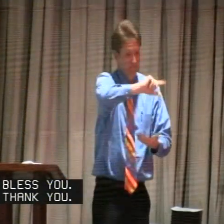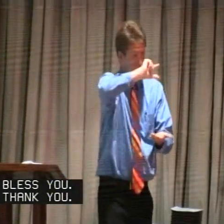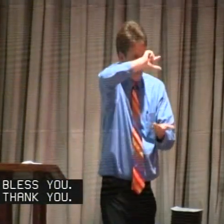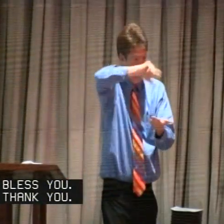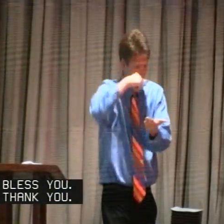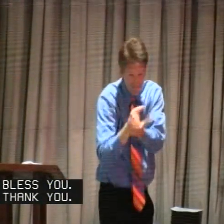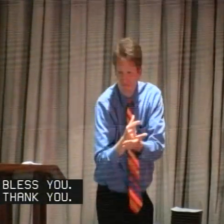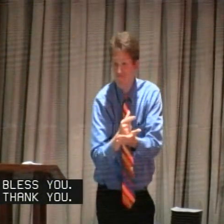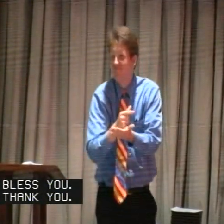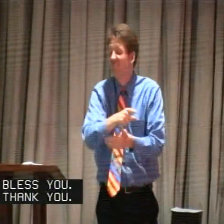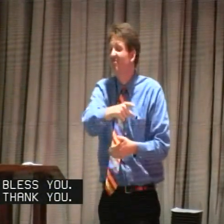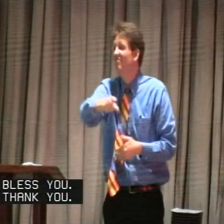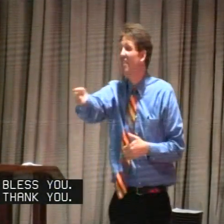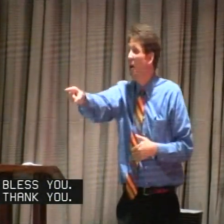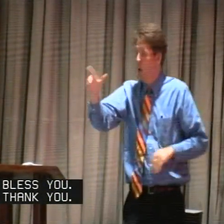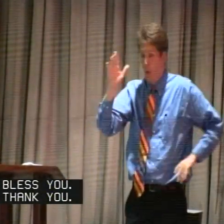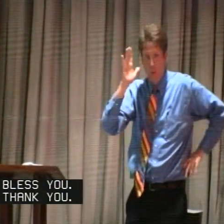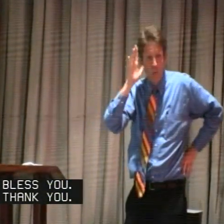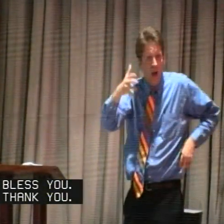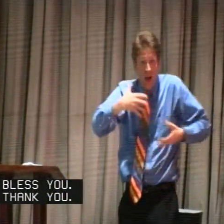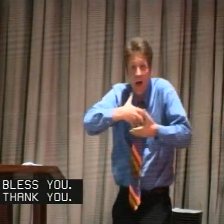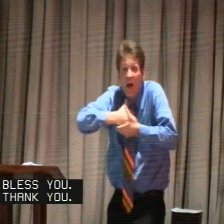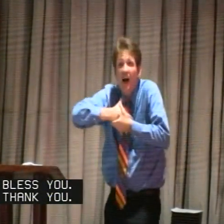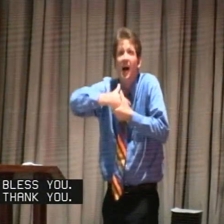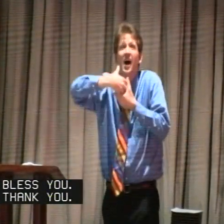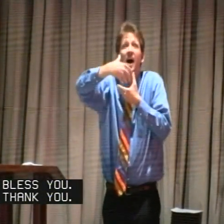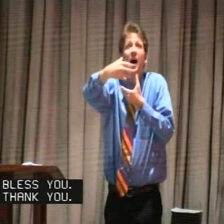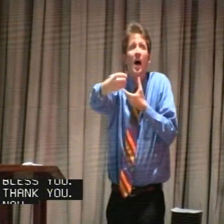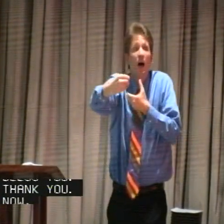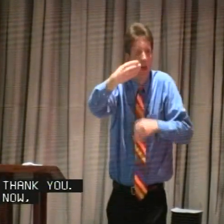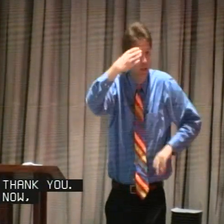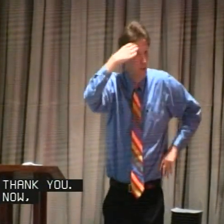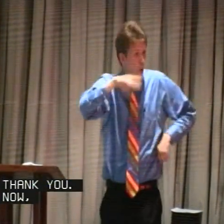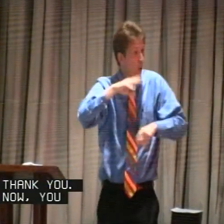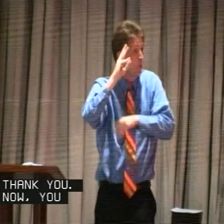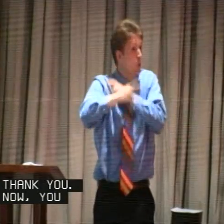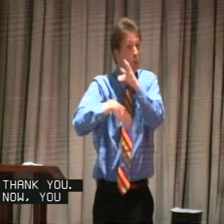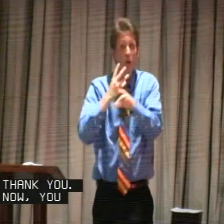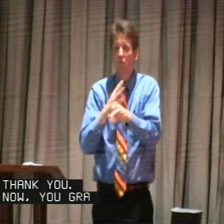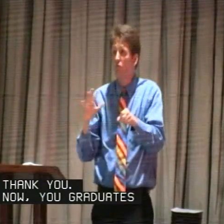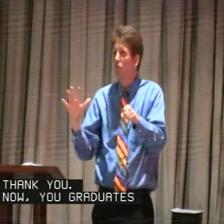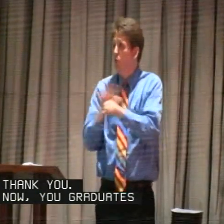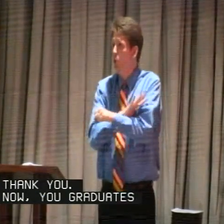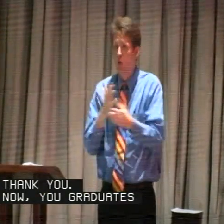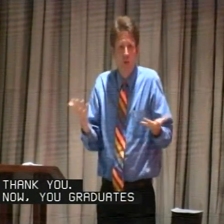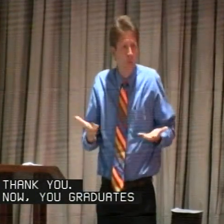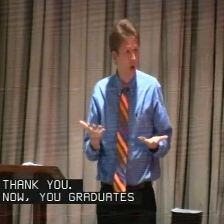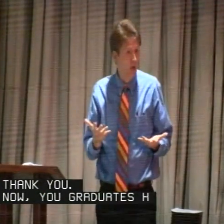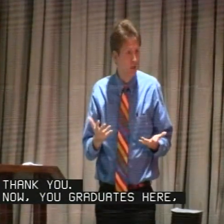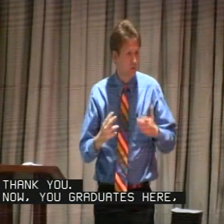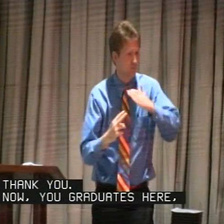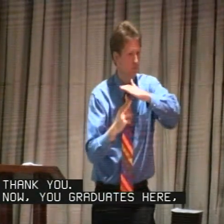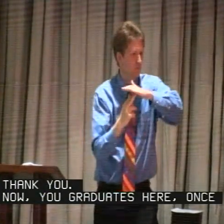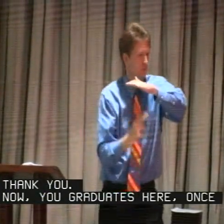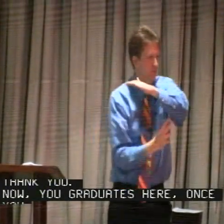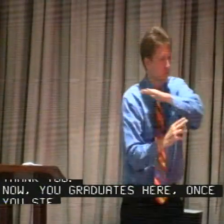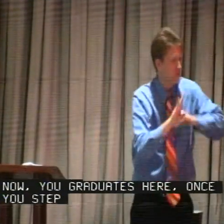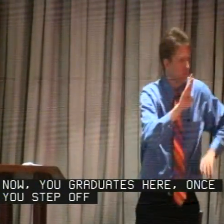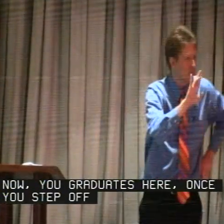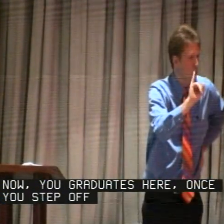Now, you graduates here, once you step off this campus, you're going